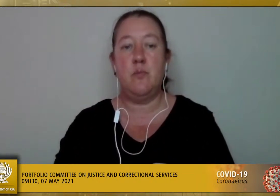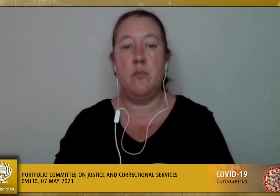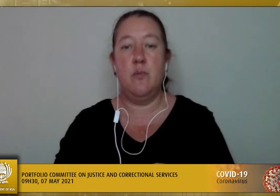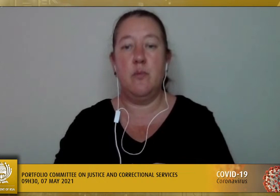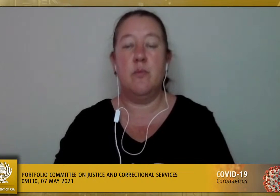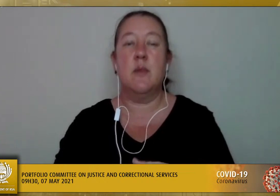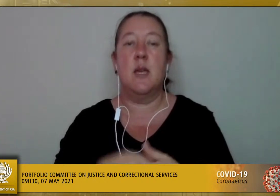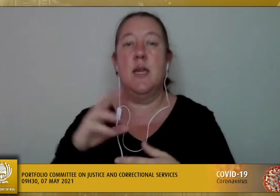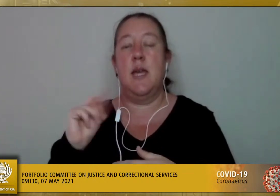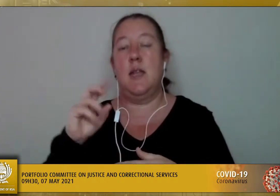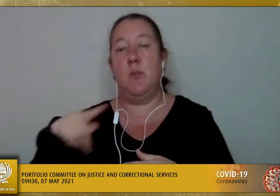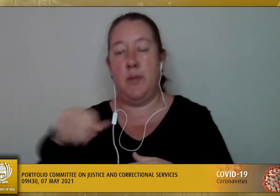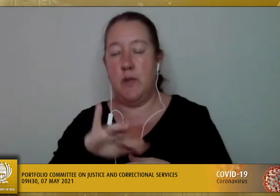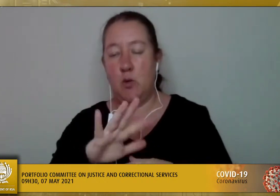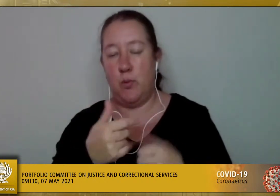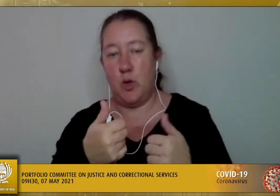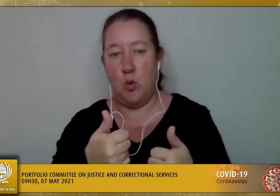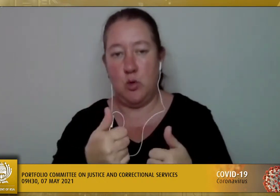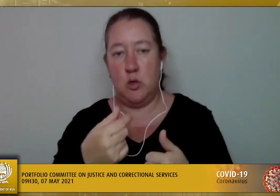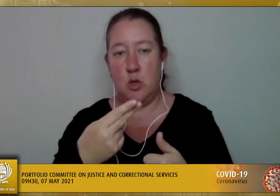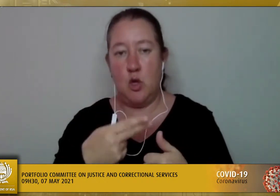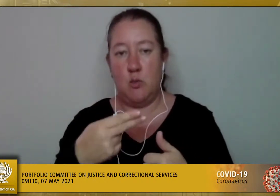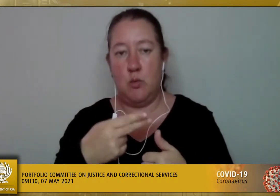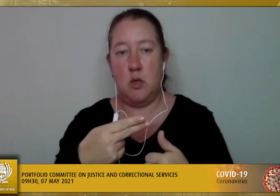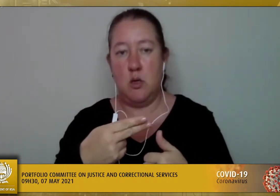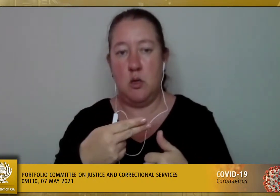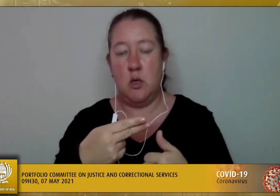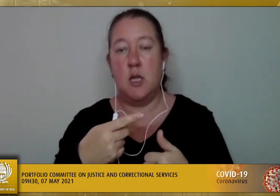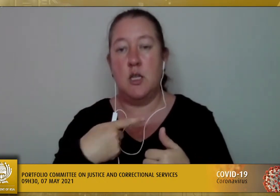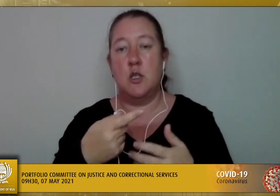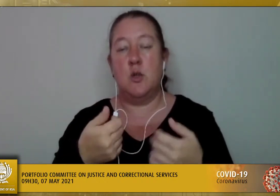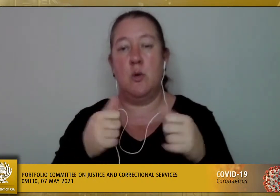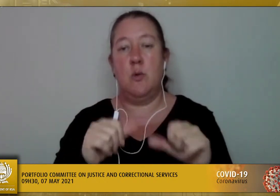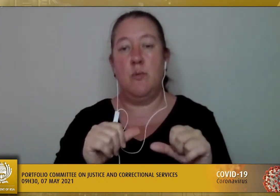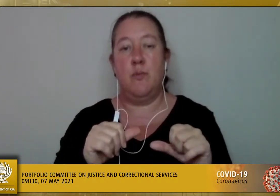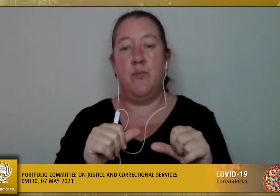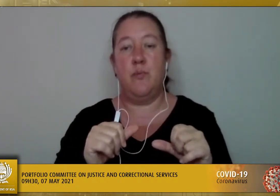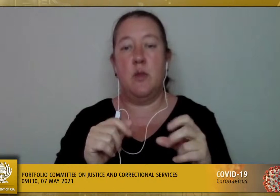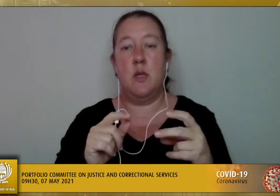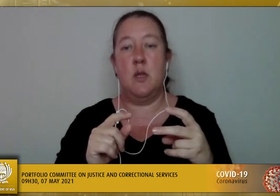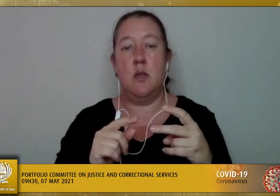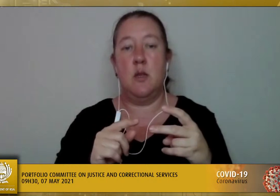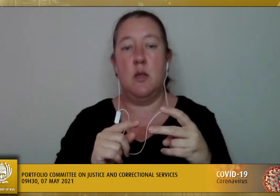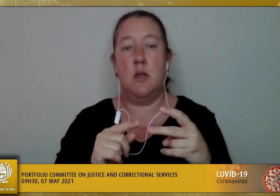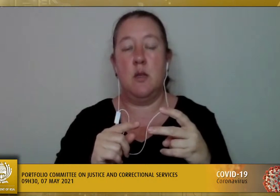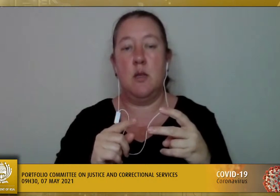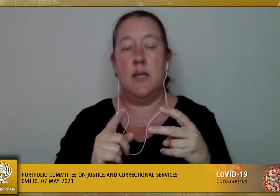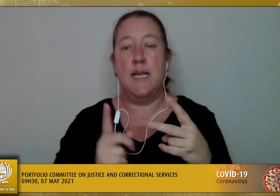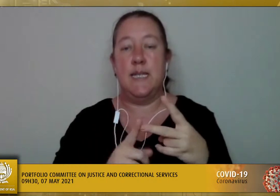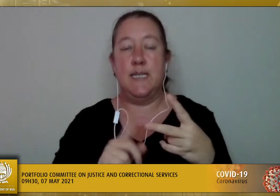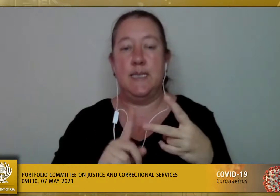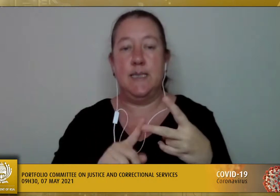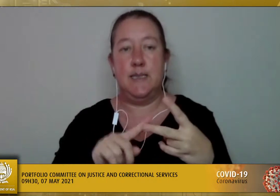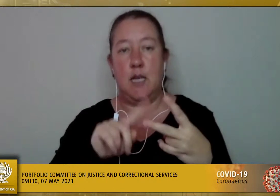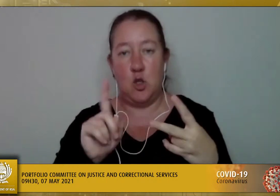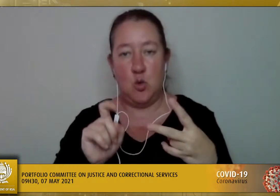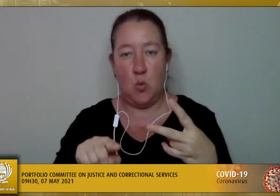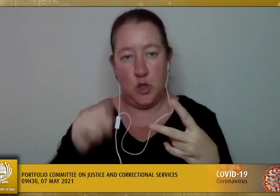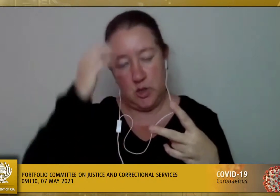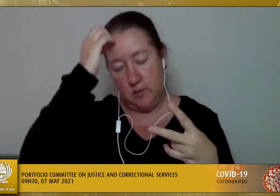that that will be good I mean so then if I can move on to um the second question